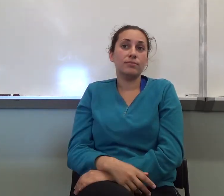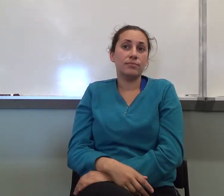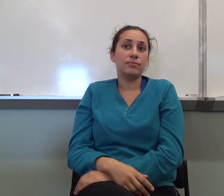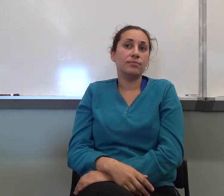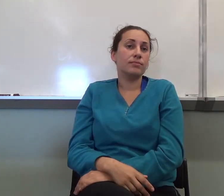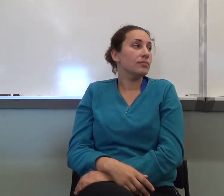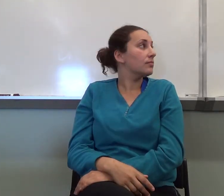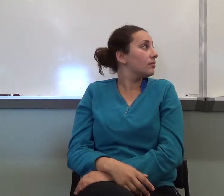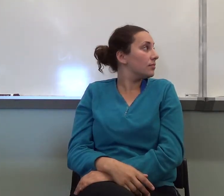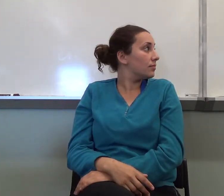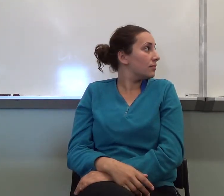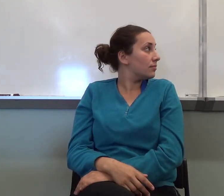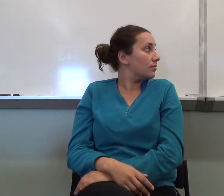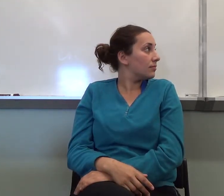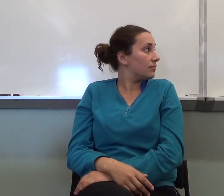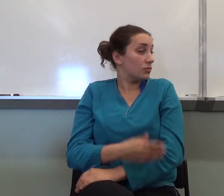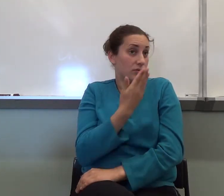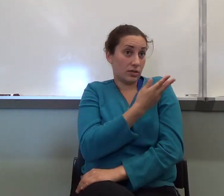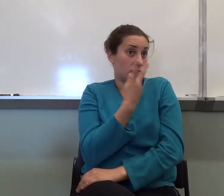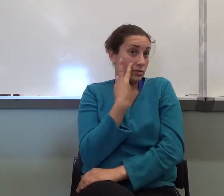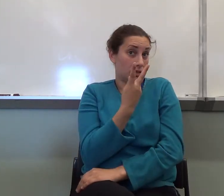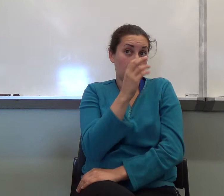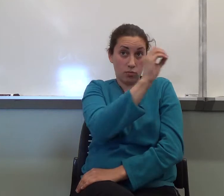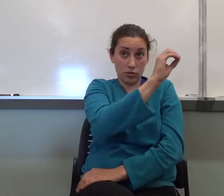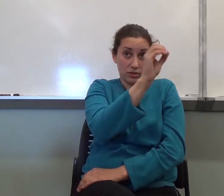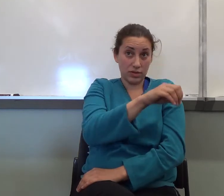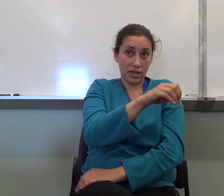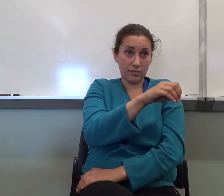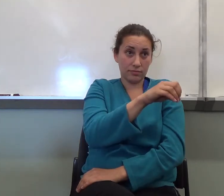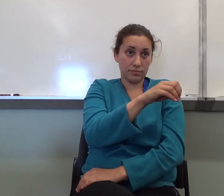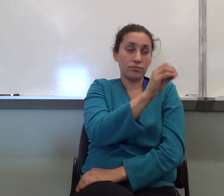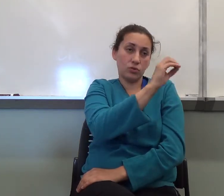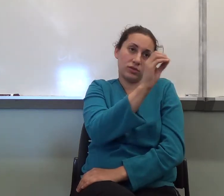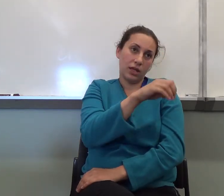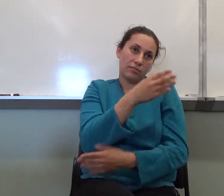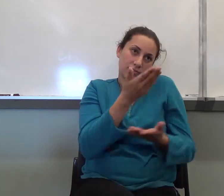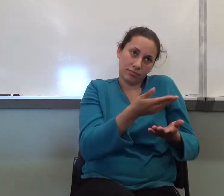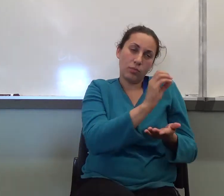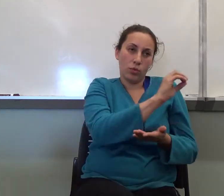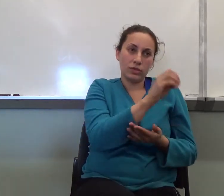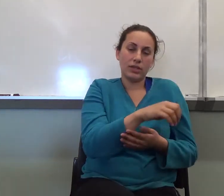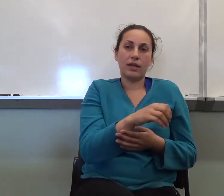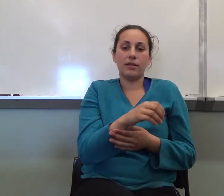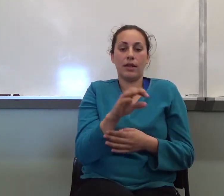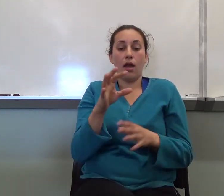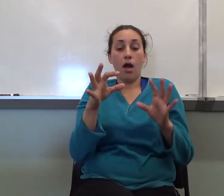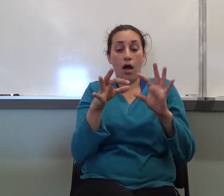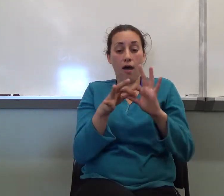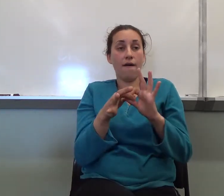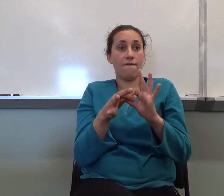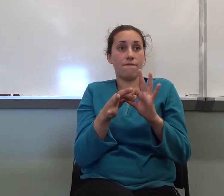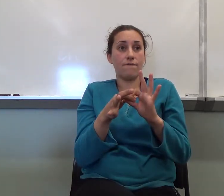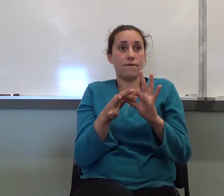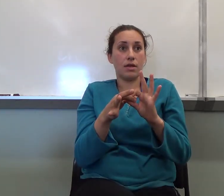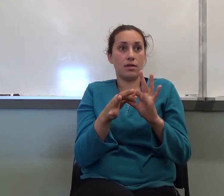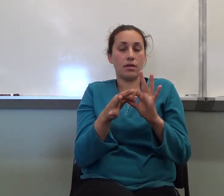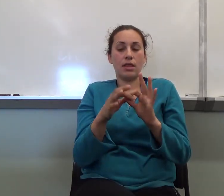then, right there you see the percent sign, that's got to be the percent. Here's of, and there's 500, so there's your